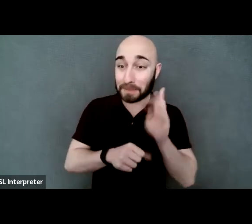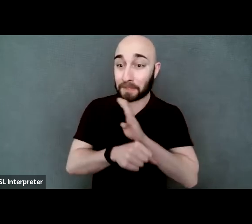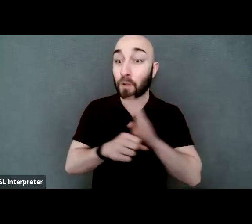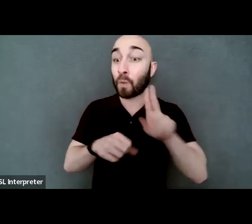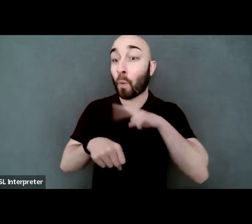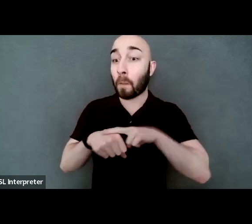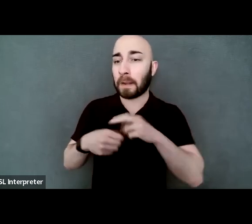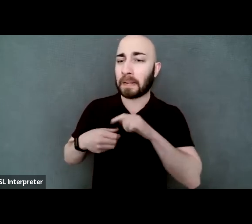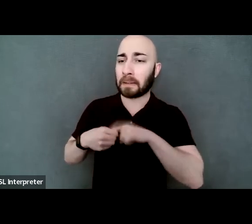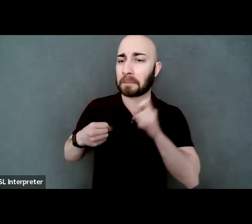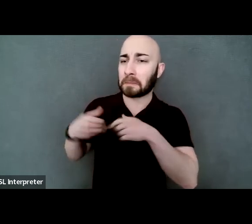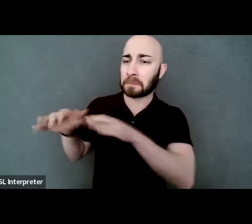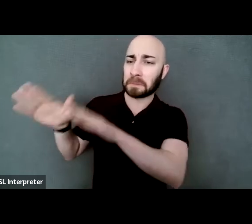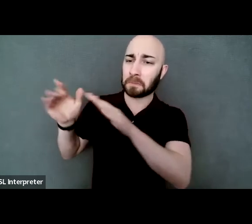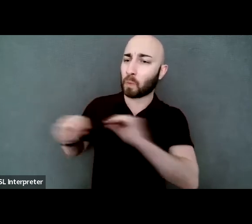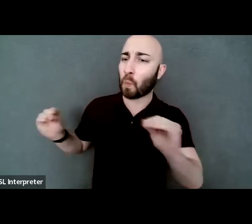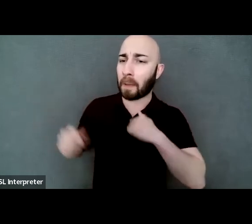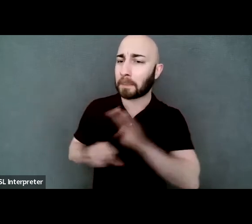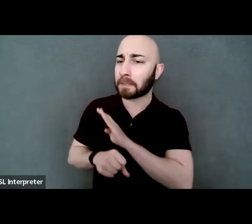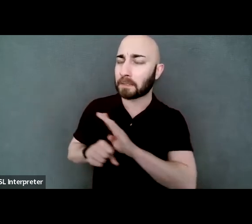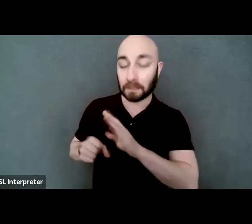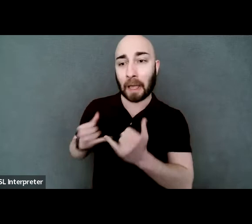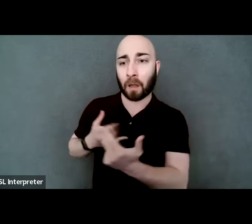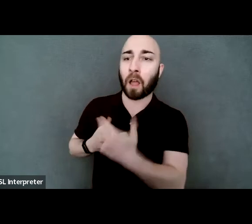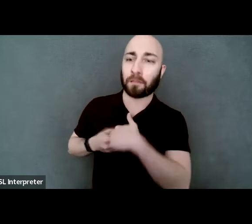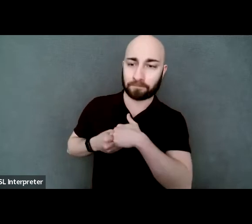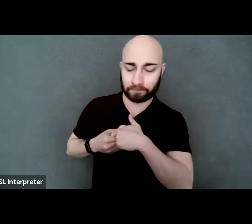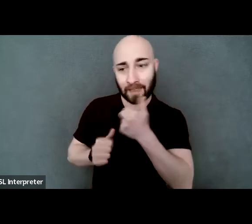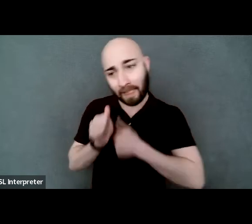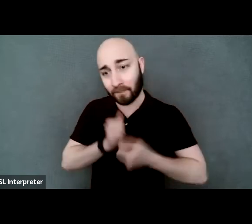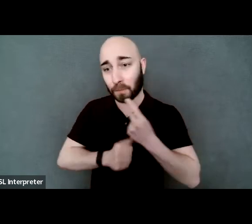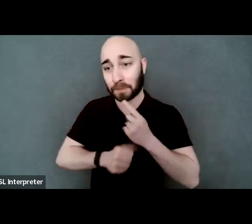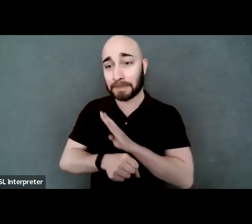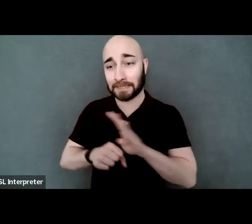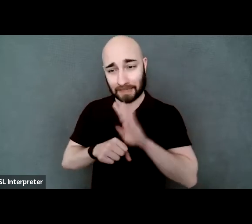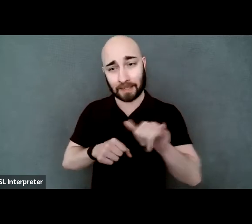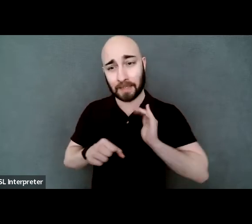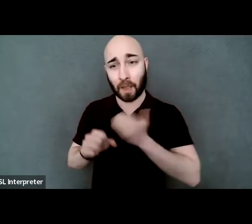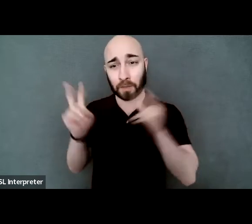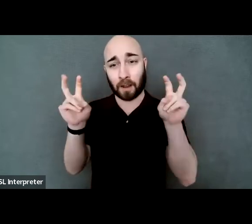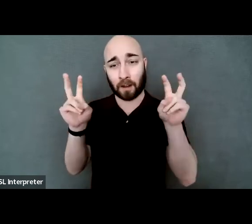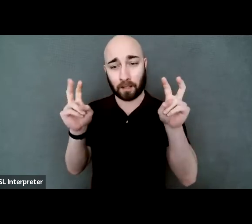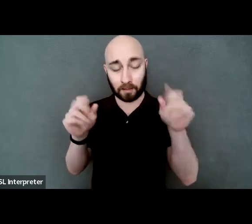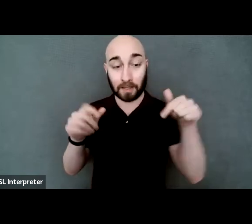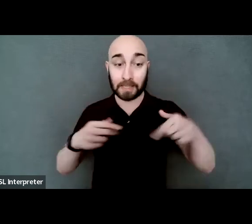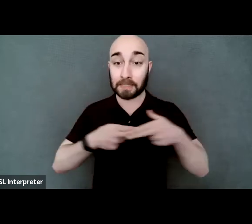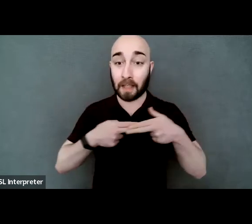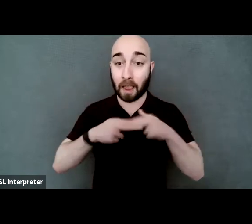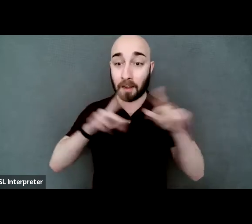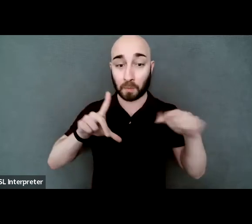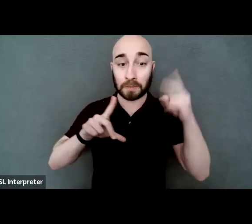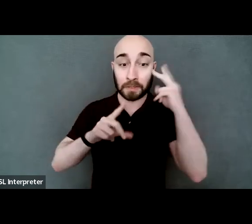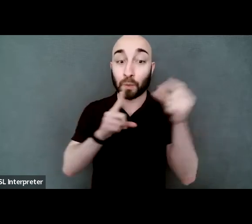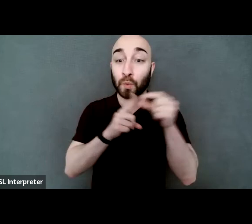business, but it is everybody's business. That's our title. And in this slide, you'll see words in